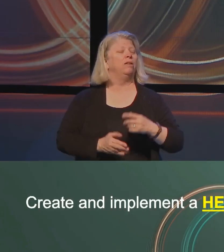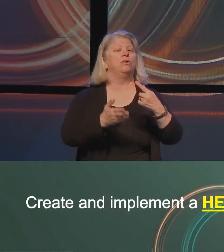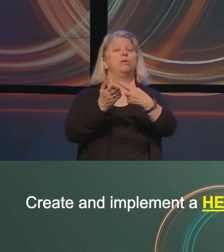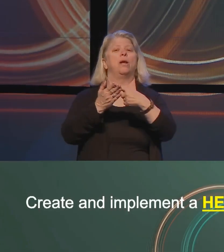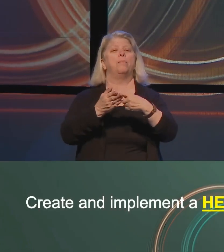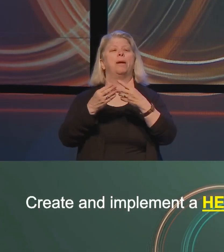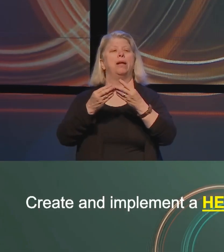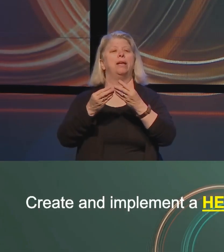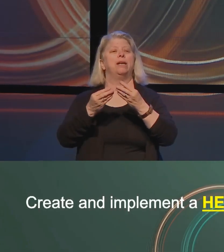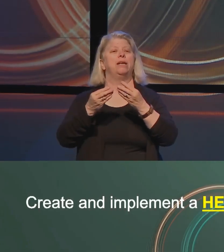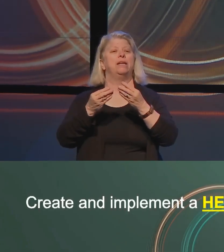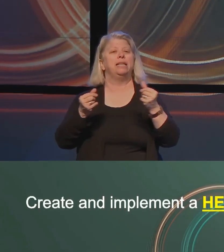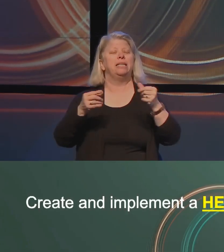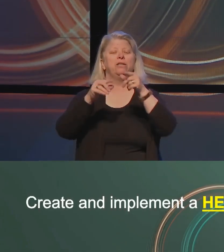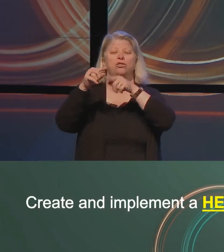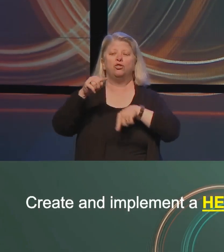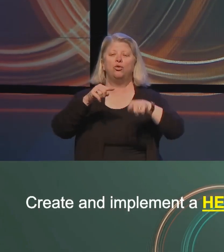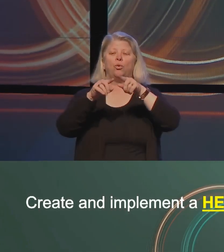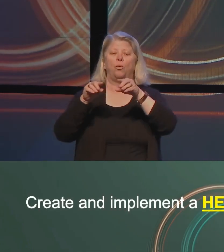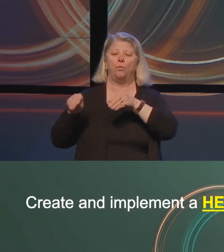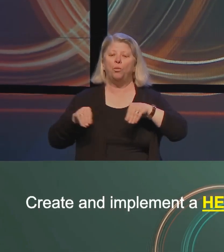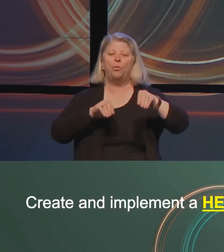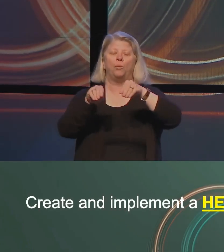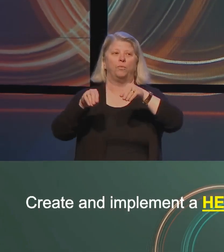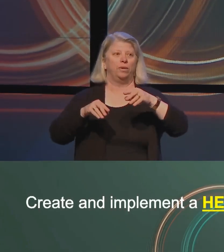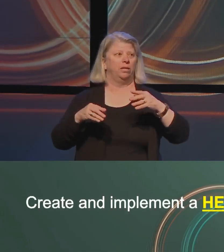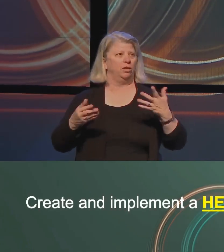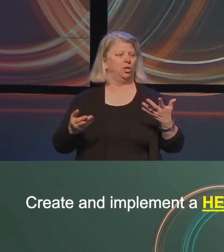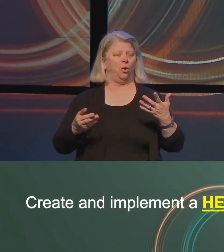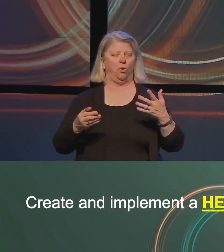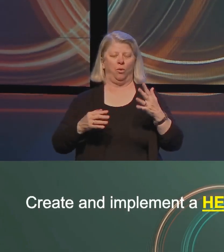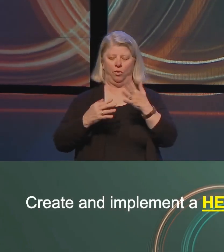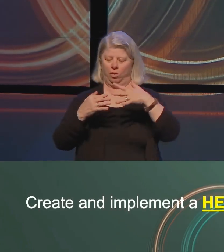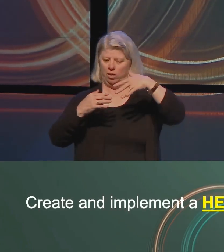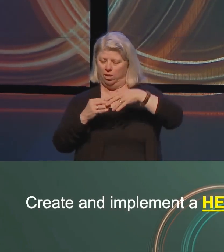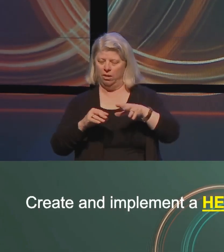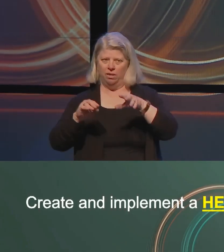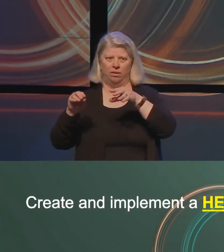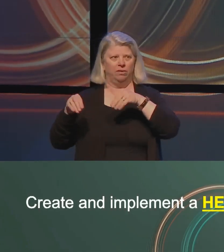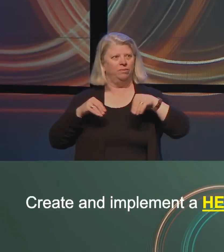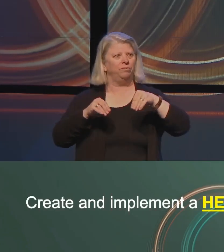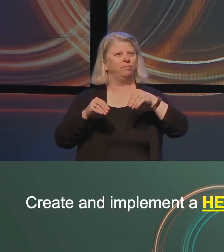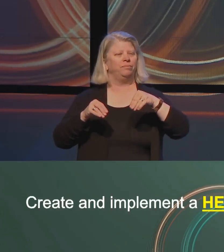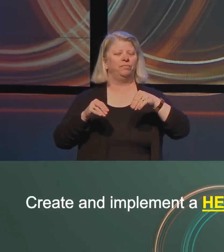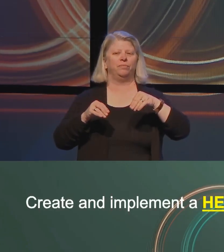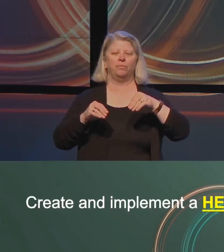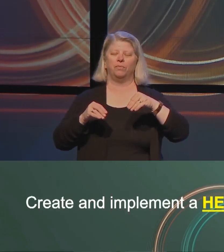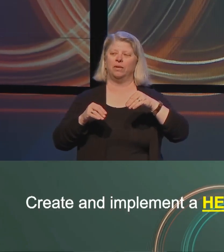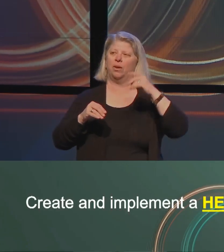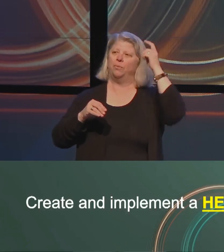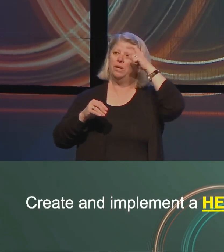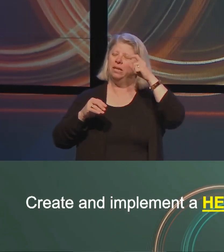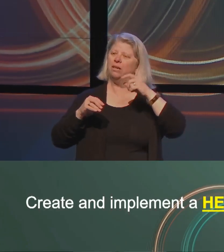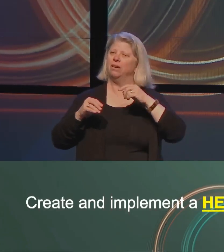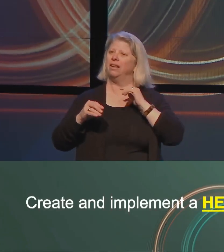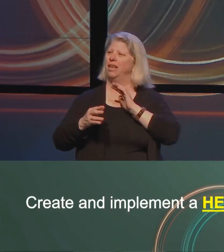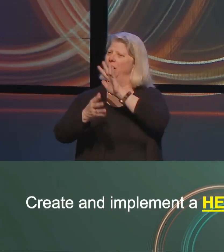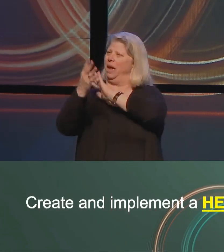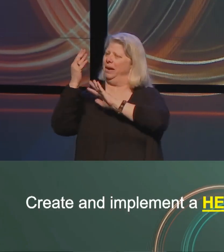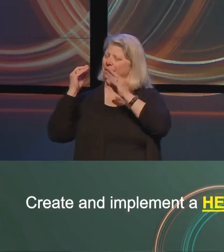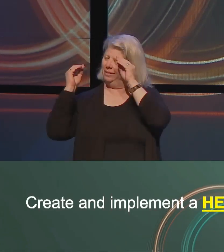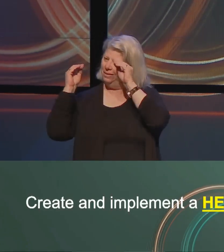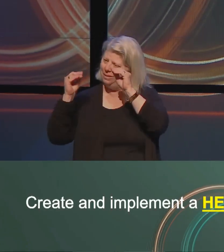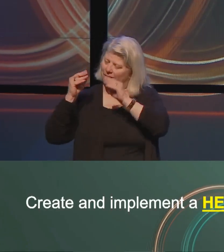about a healing circle of movement. So the indigenous wisdom of movement is that indigenous folks and their ancestors would